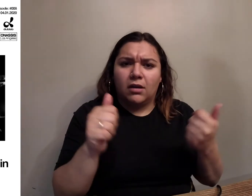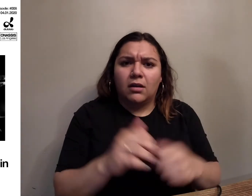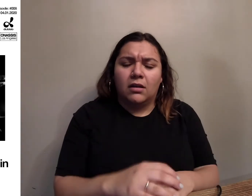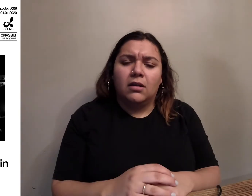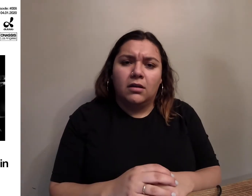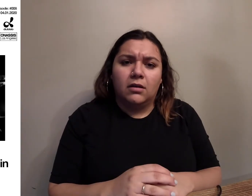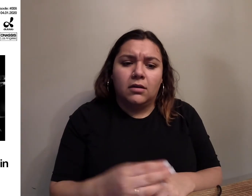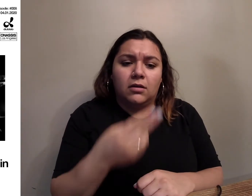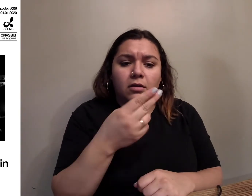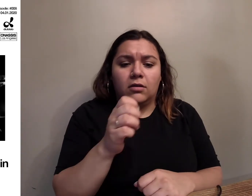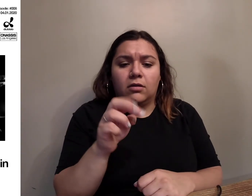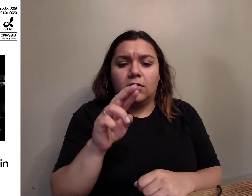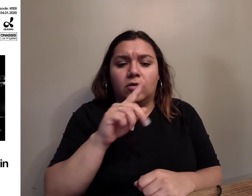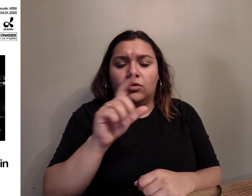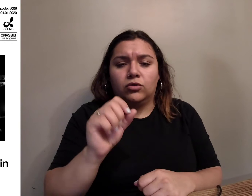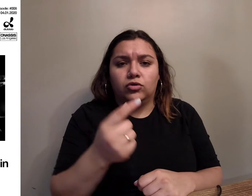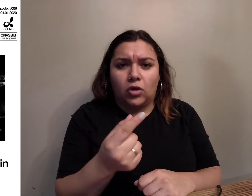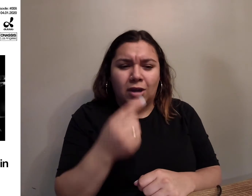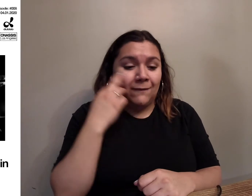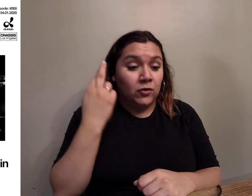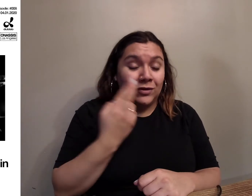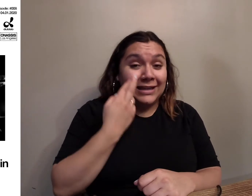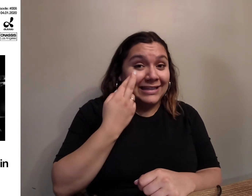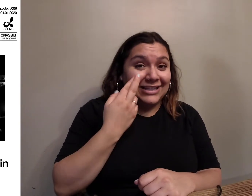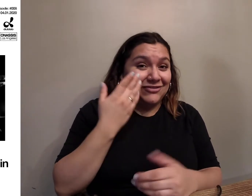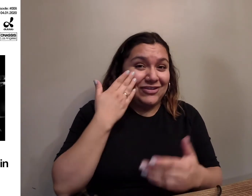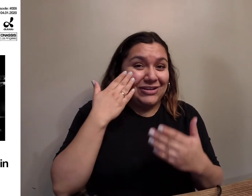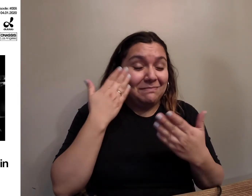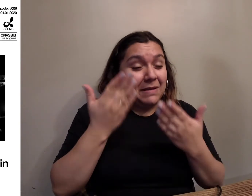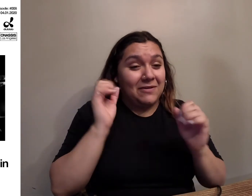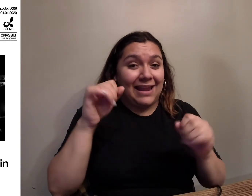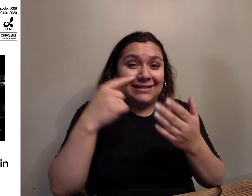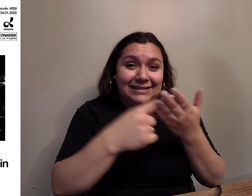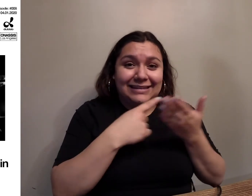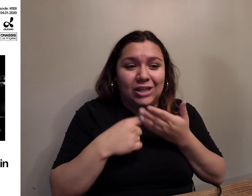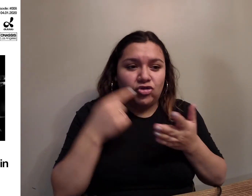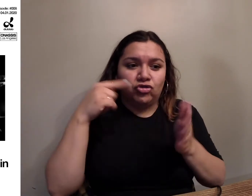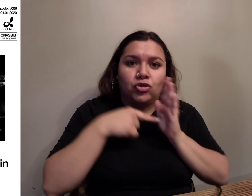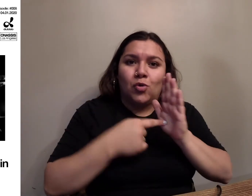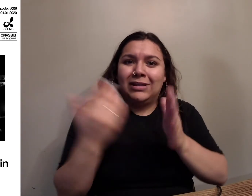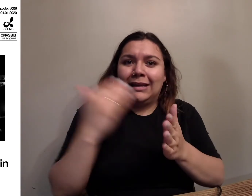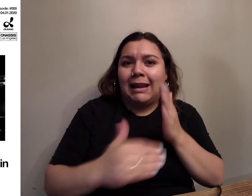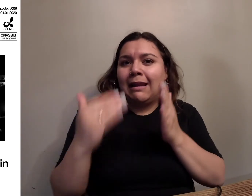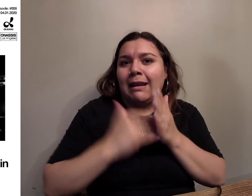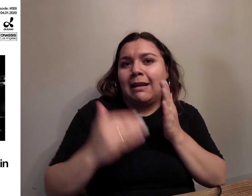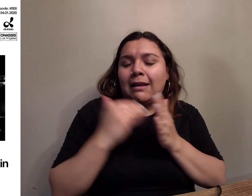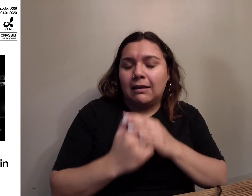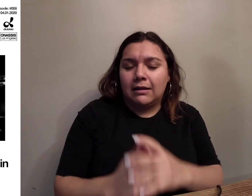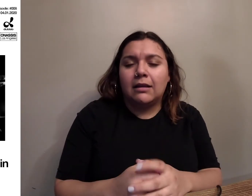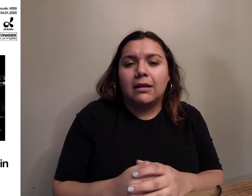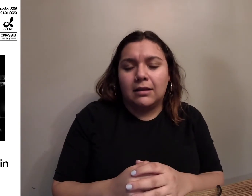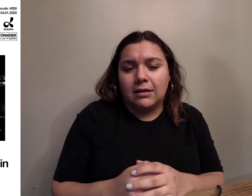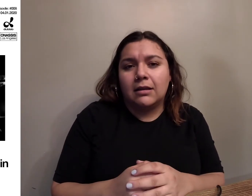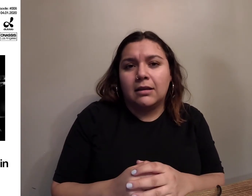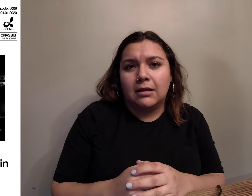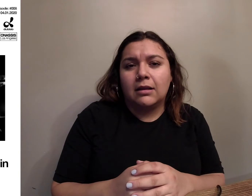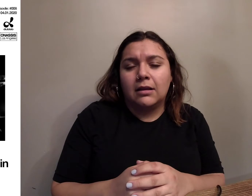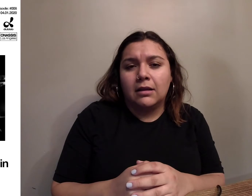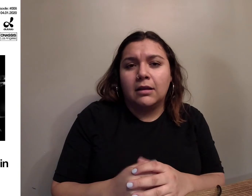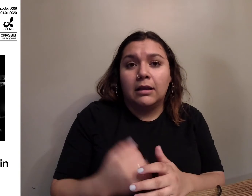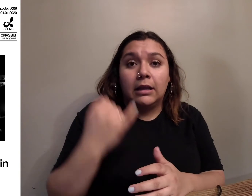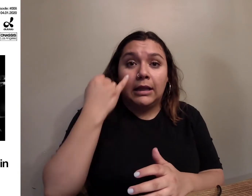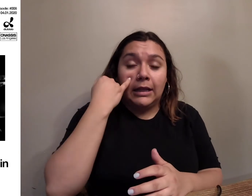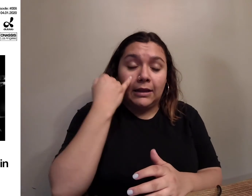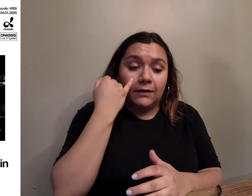Herzog, for reasons that we could maybe go into, shows that over and over again. Whether it's